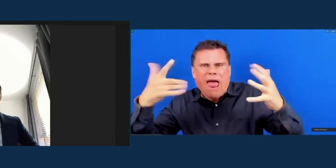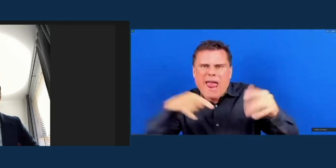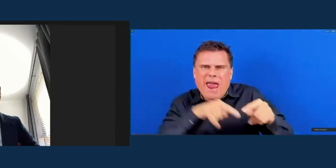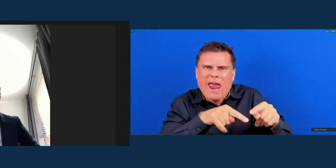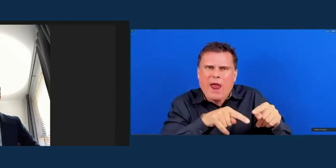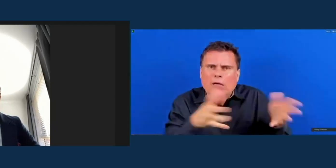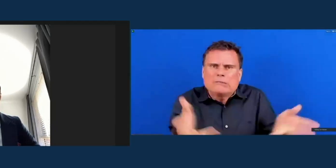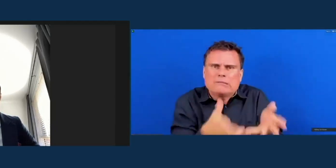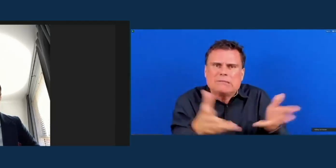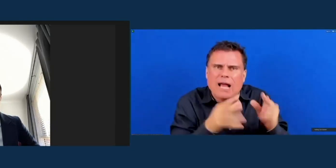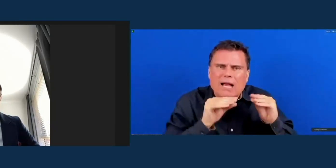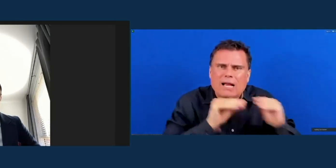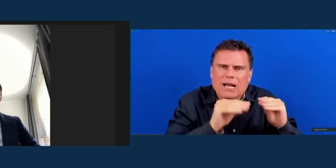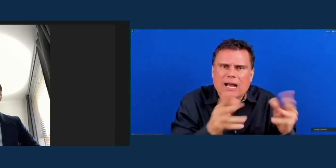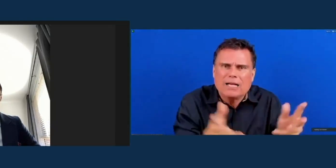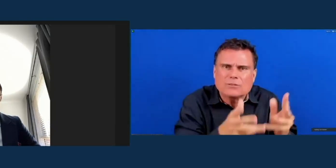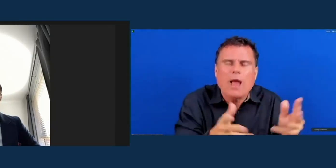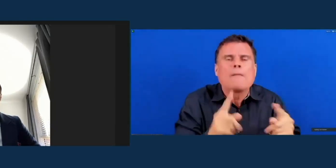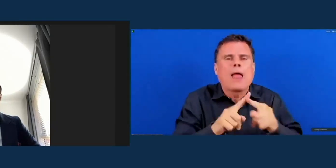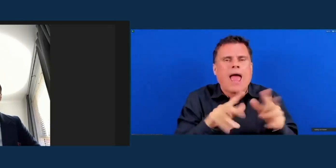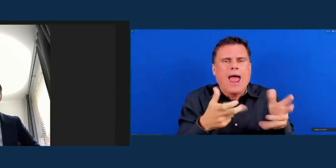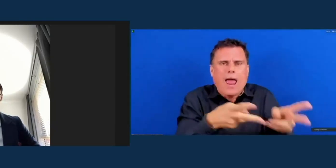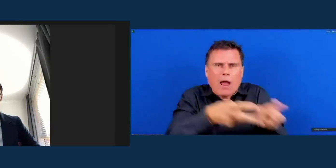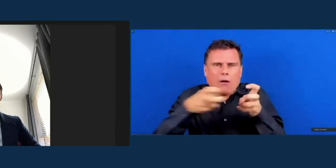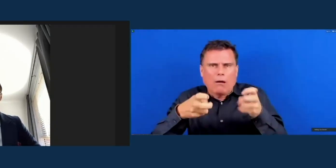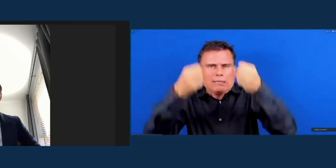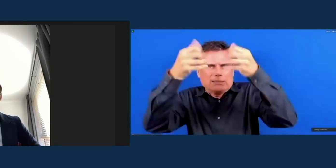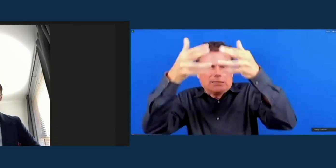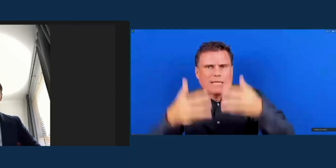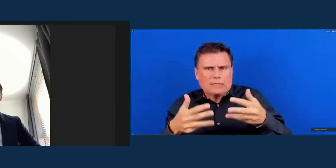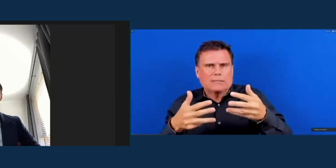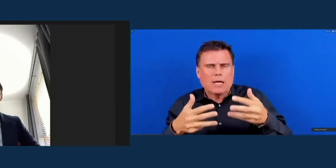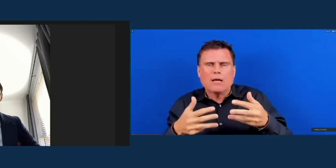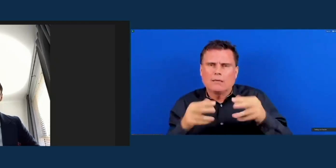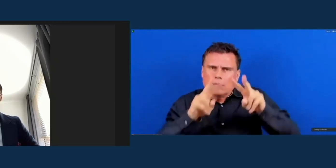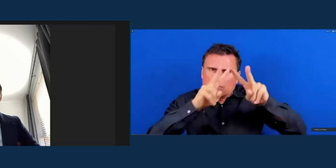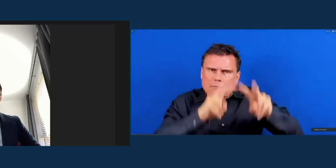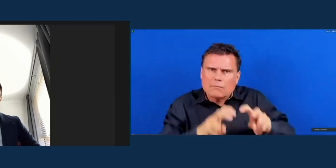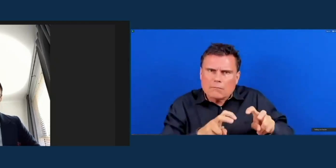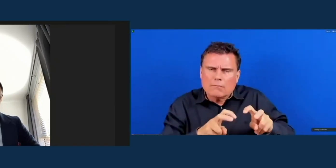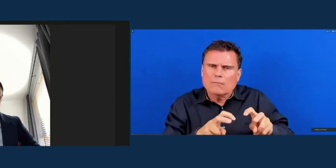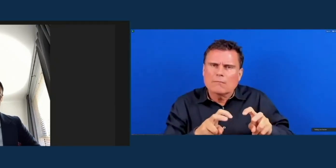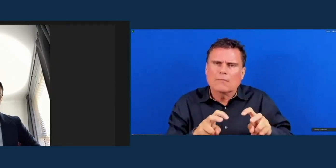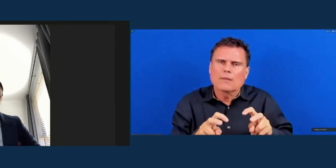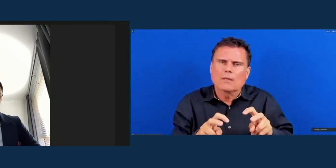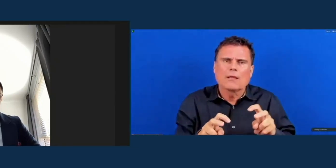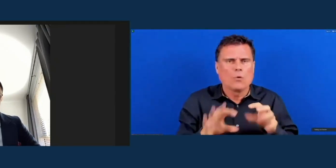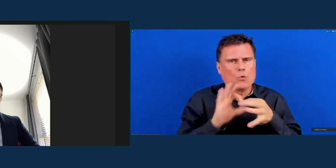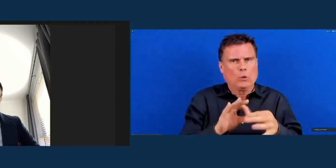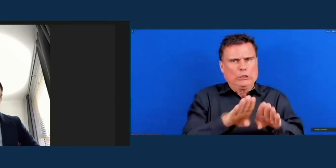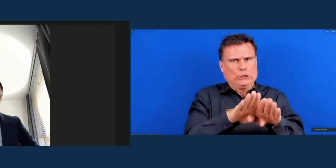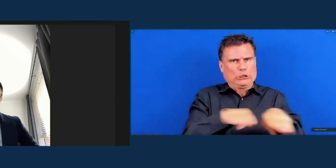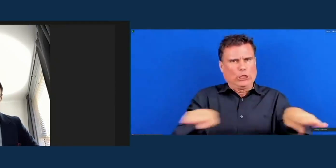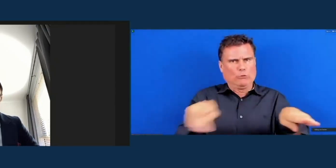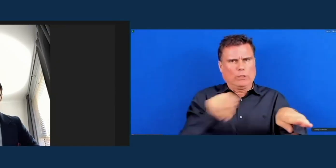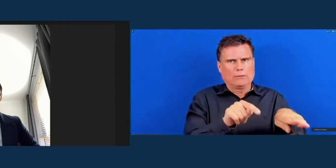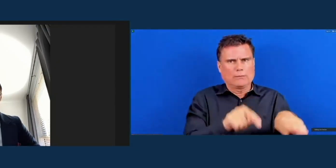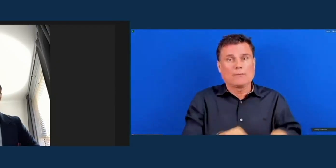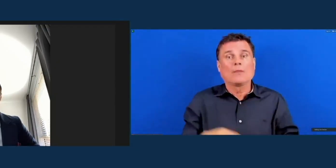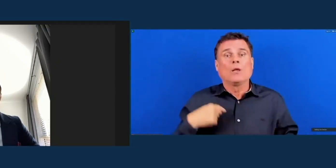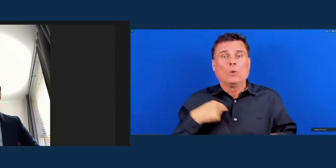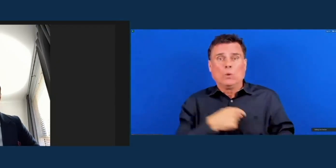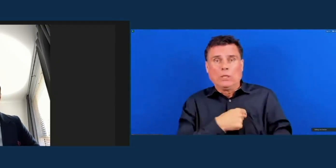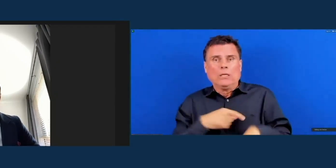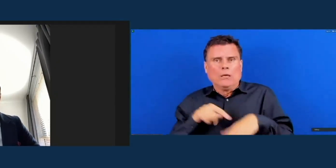global education. All children reading solutions look to support the 1 in 11 children worldwide who are out of